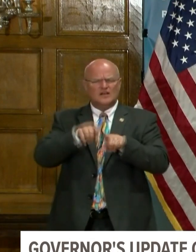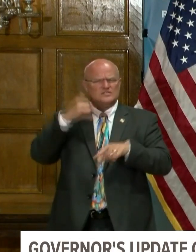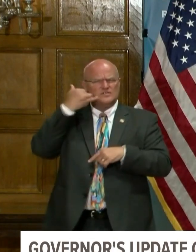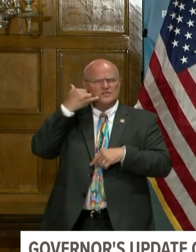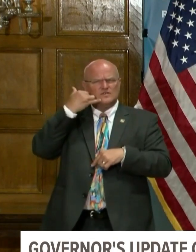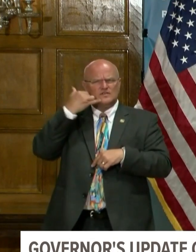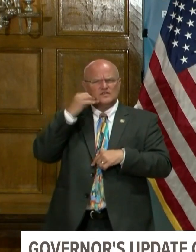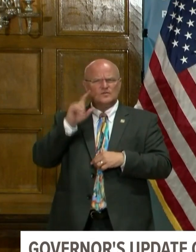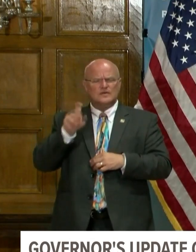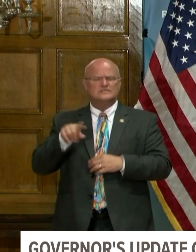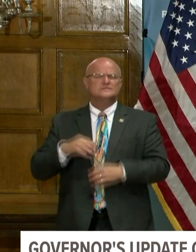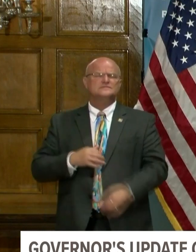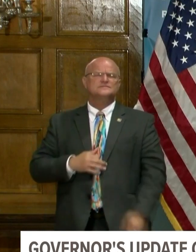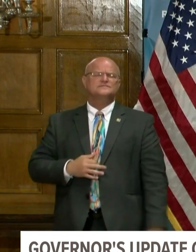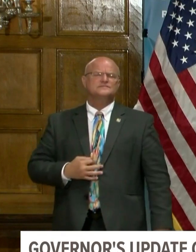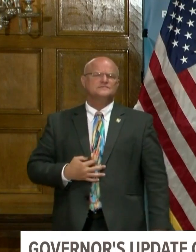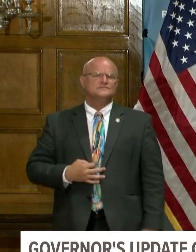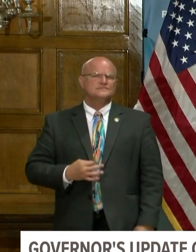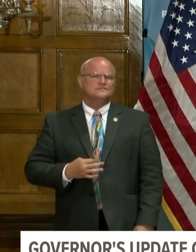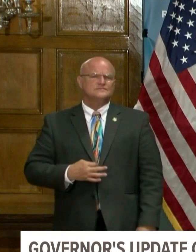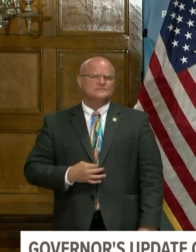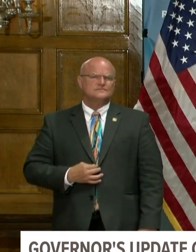remotely that wanted to ask a question.